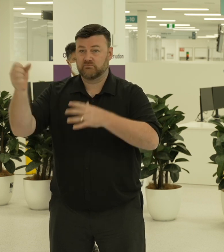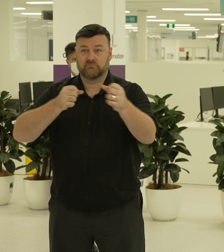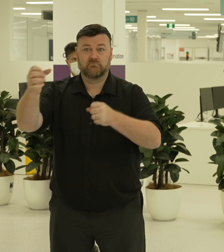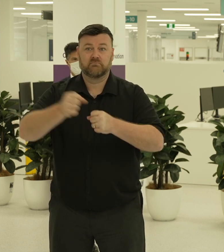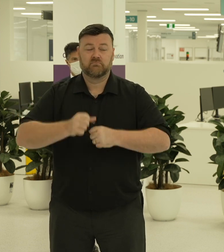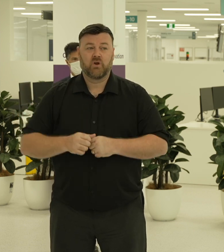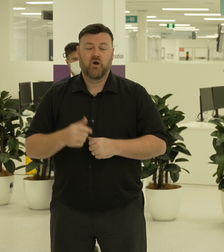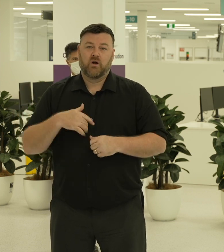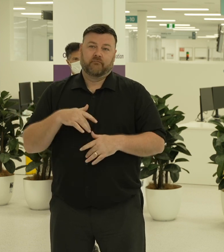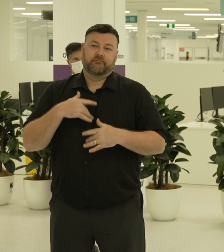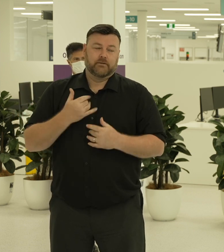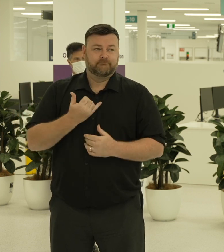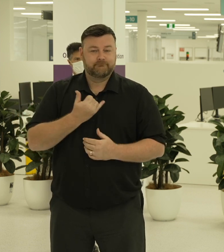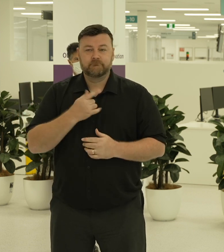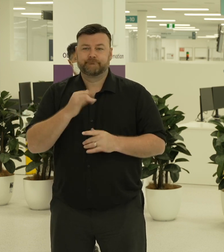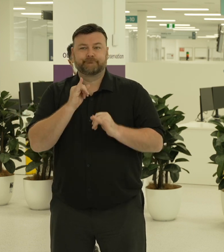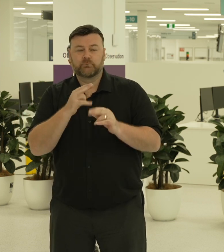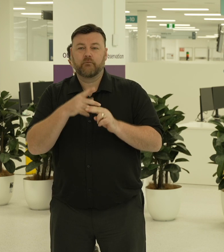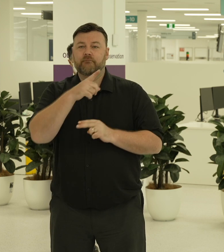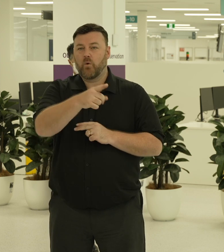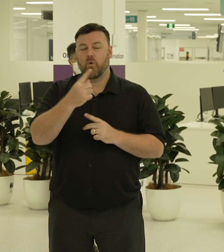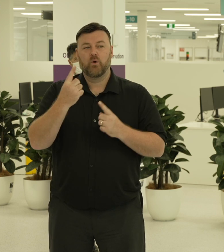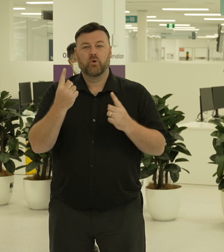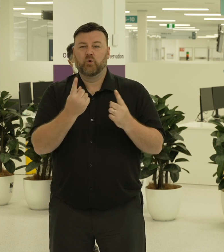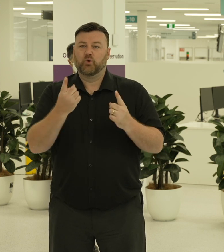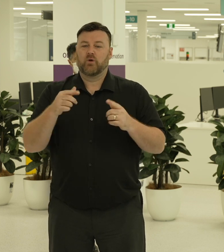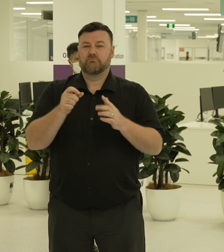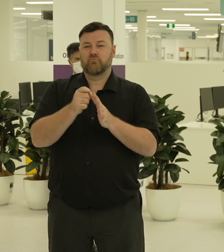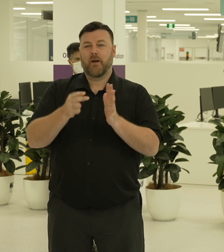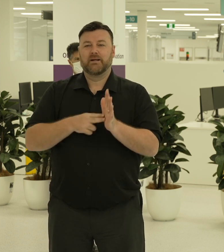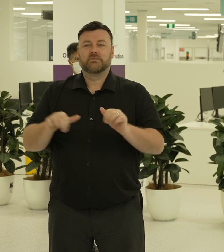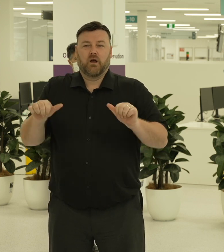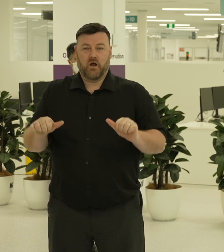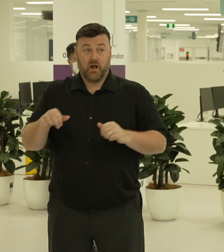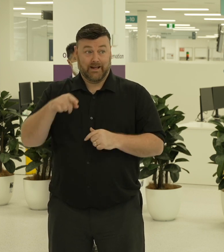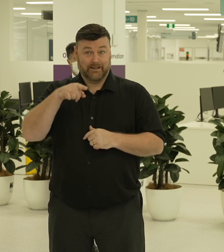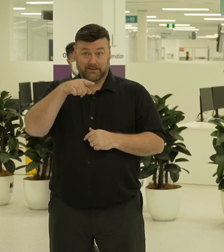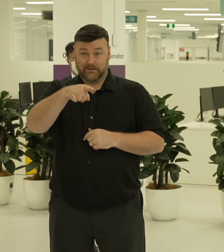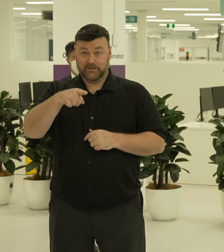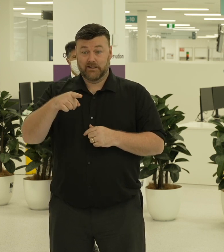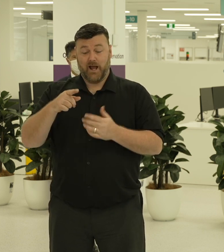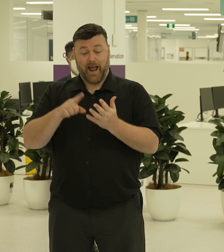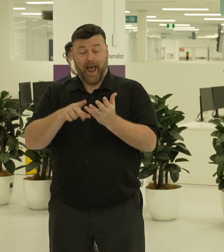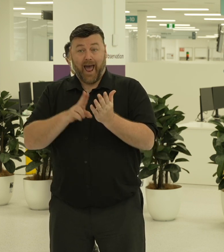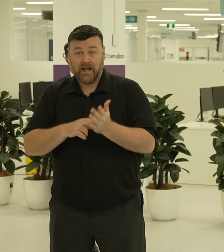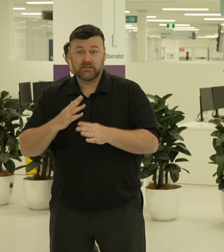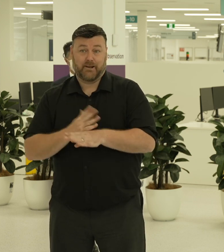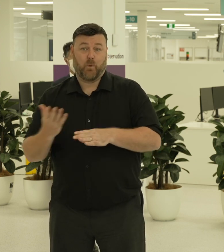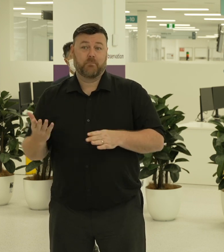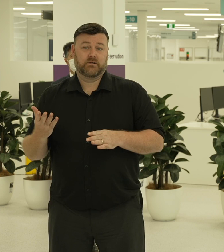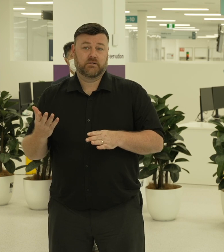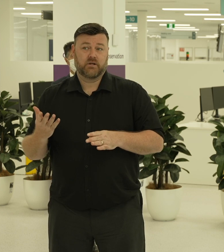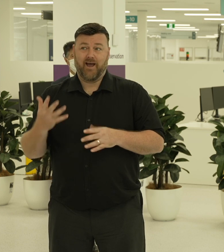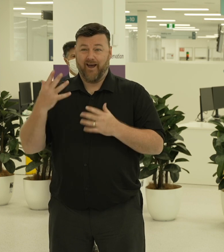Minister, he didn't get much of a run the other day when he spoke about having an unemployment rate with a 3 in front of it. That's a great result for this state. But in addition to that,